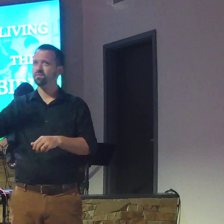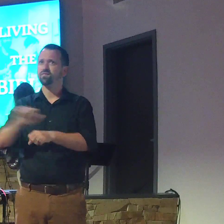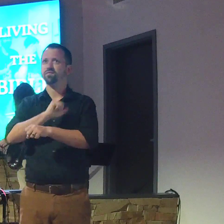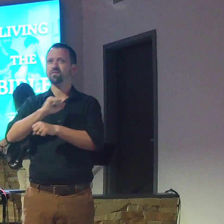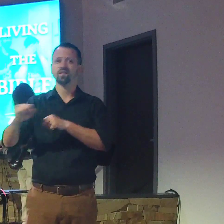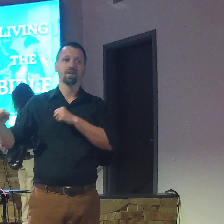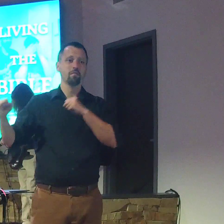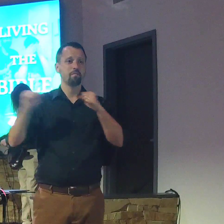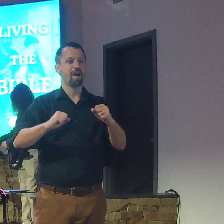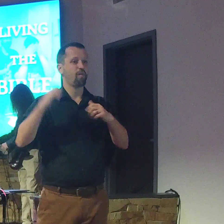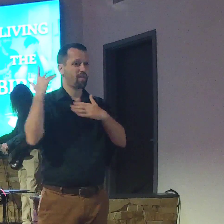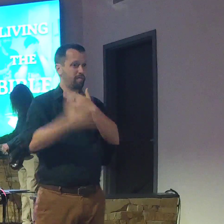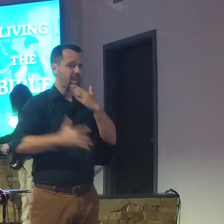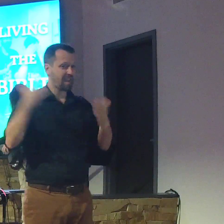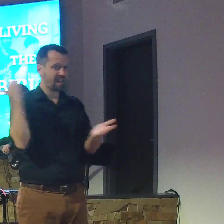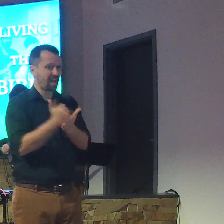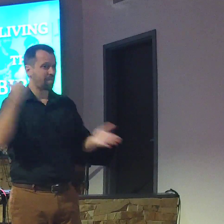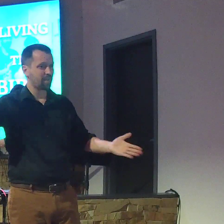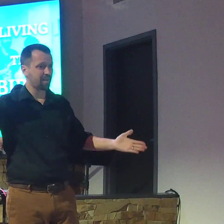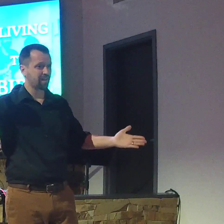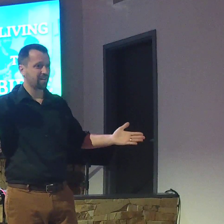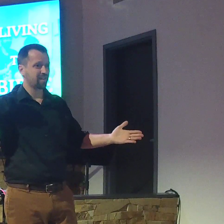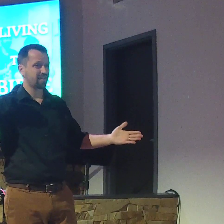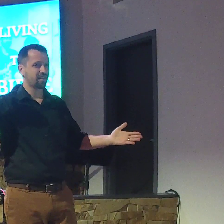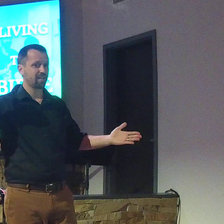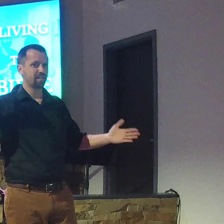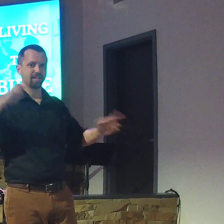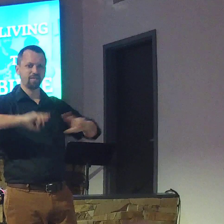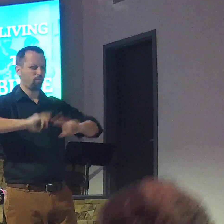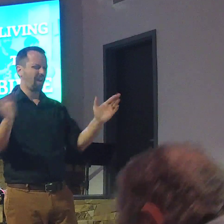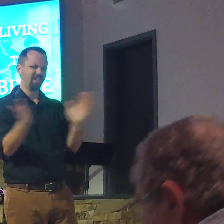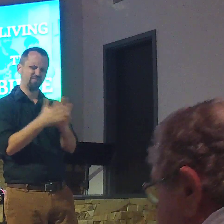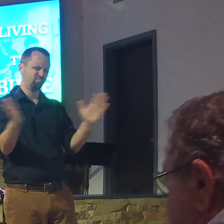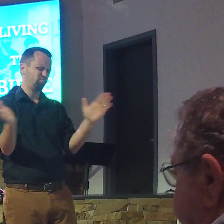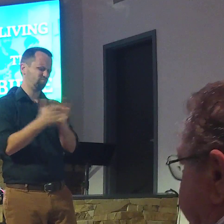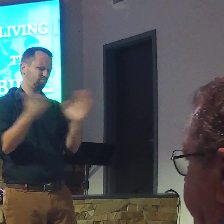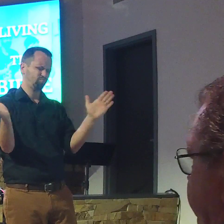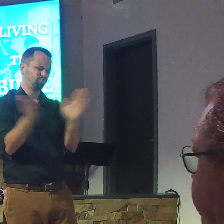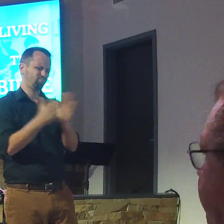power in the blood, amen? Amen. All right. Get ready to start clapping those hands.